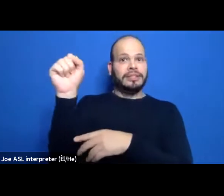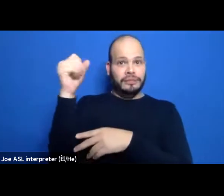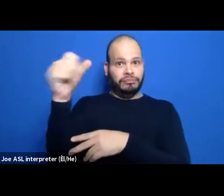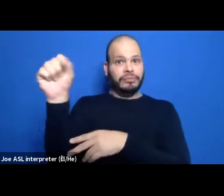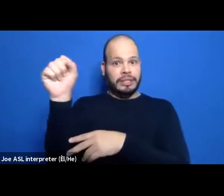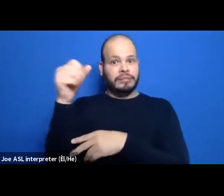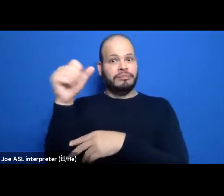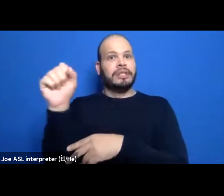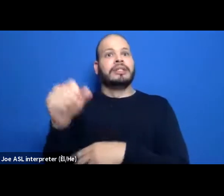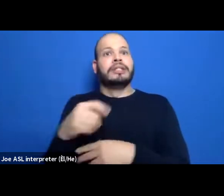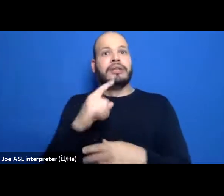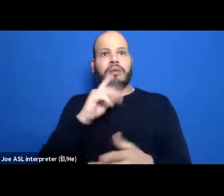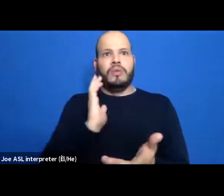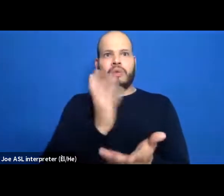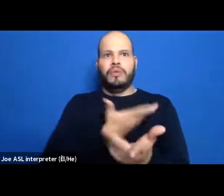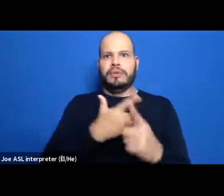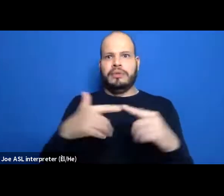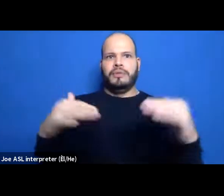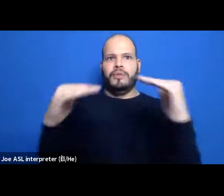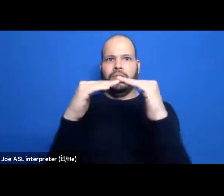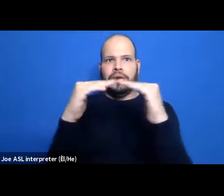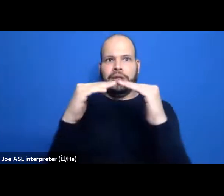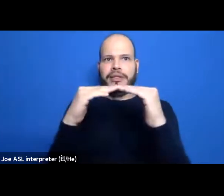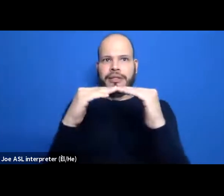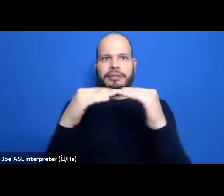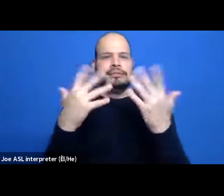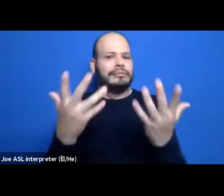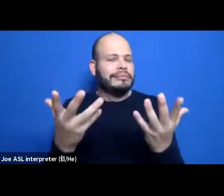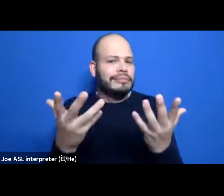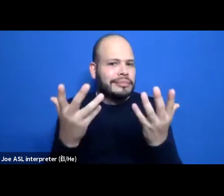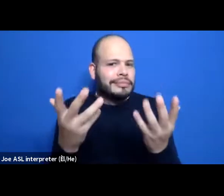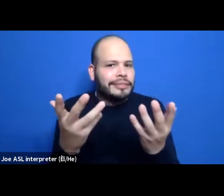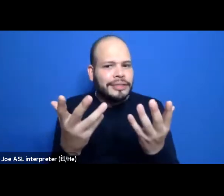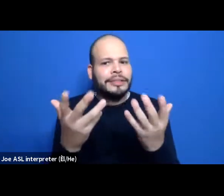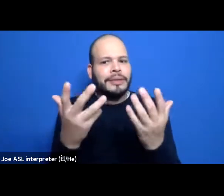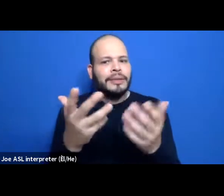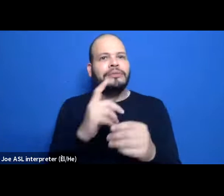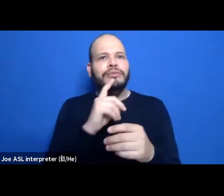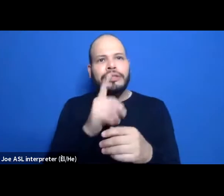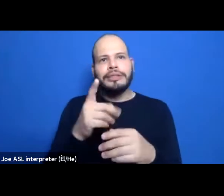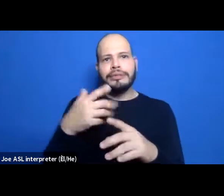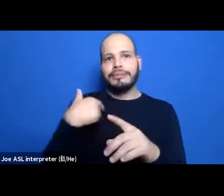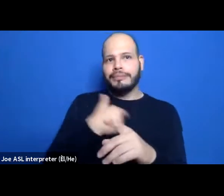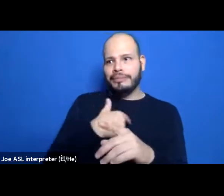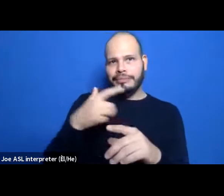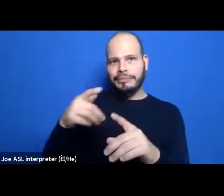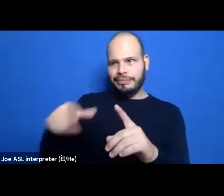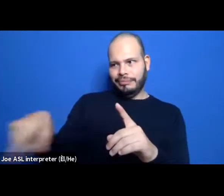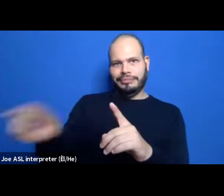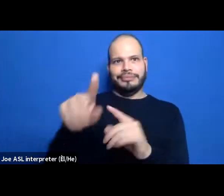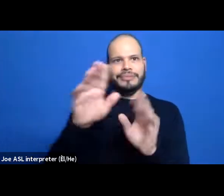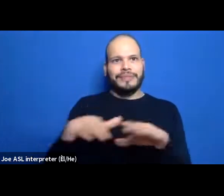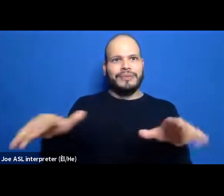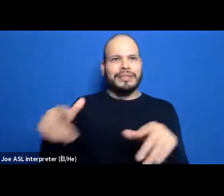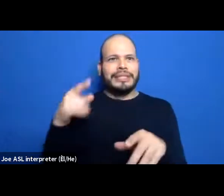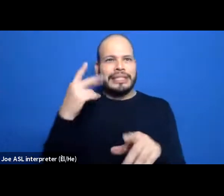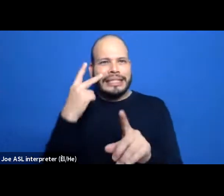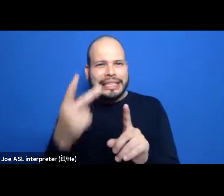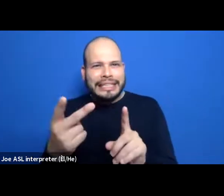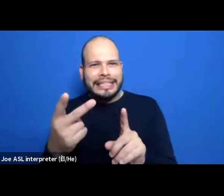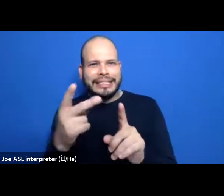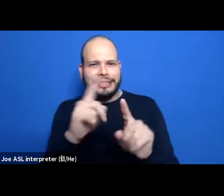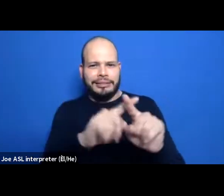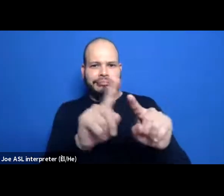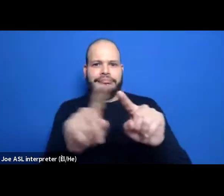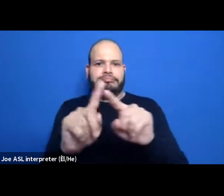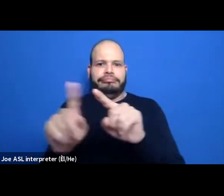work? Because young children, and in my Woke Wonderings framework that's in the text, it